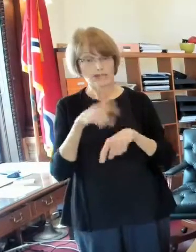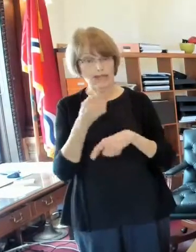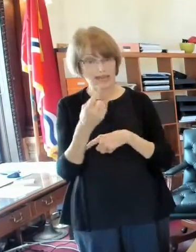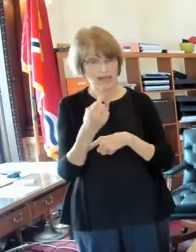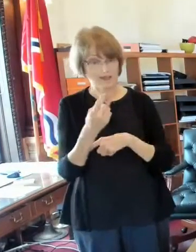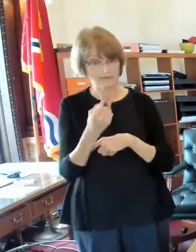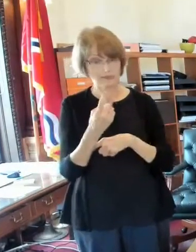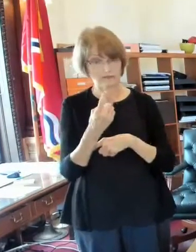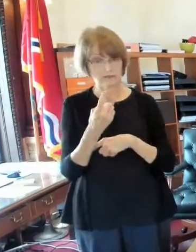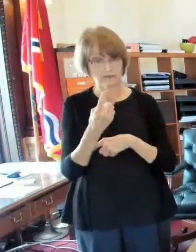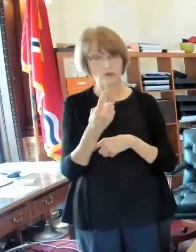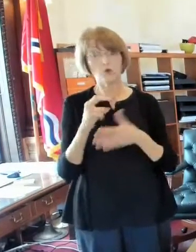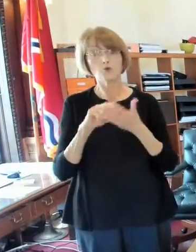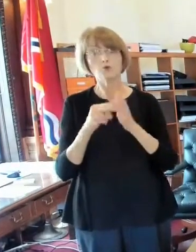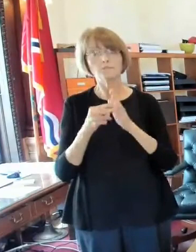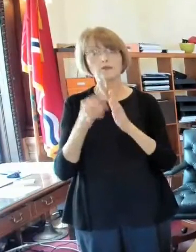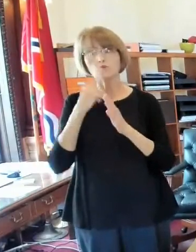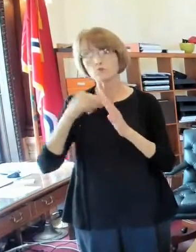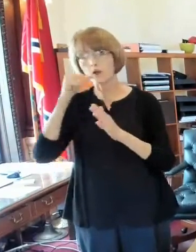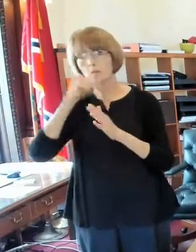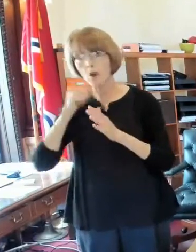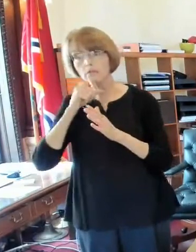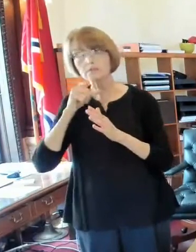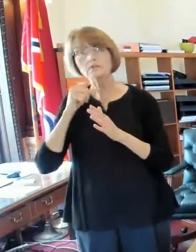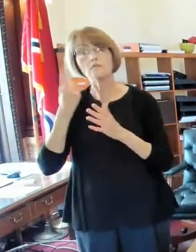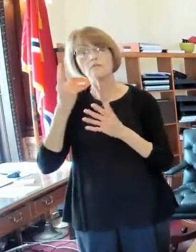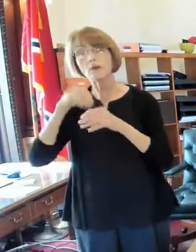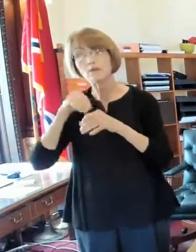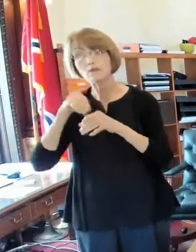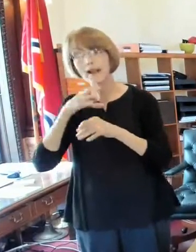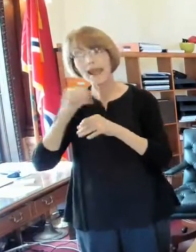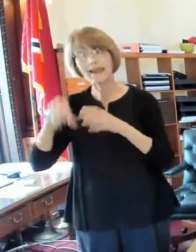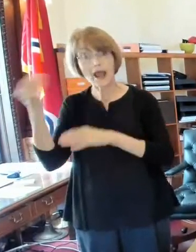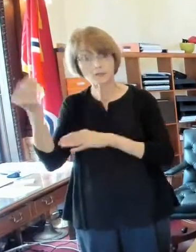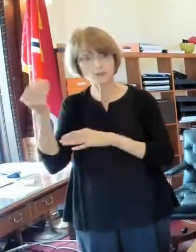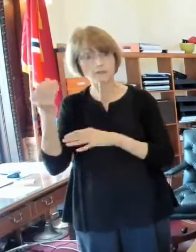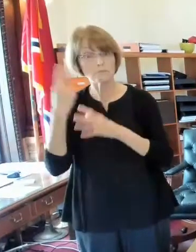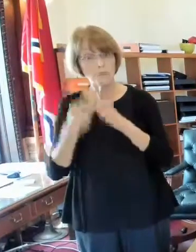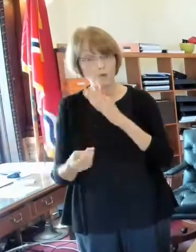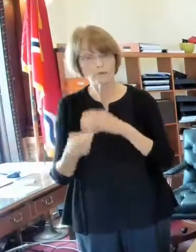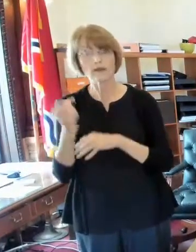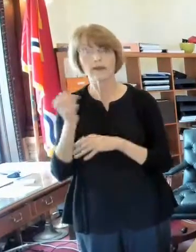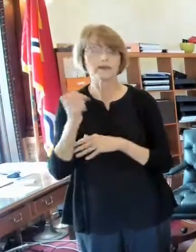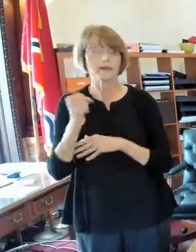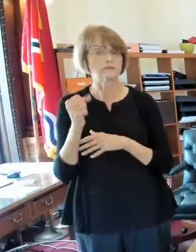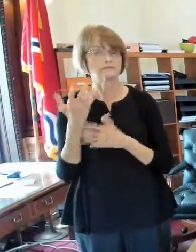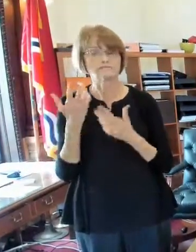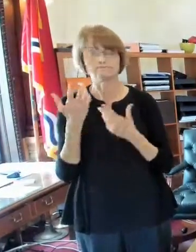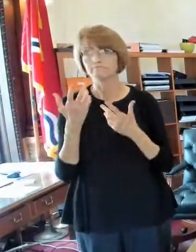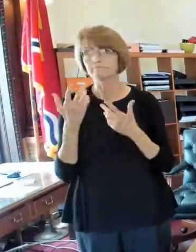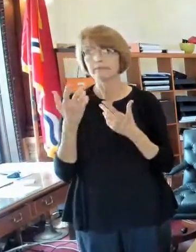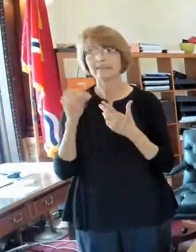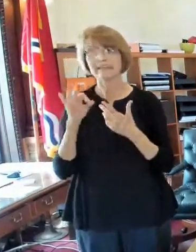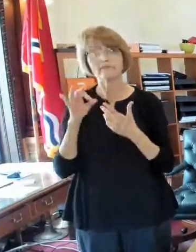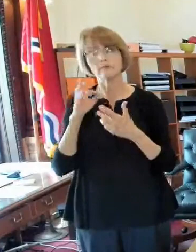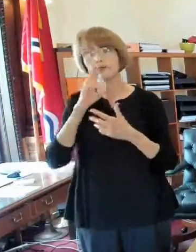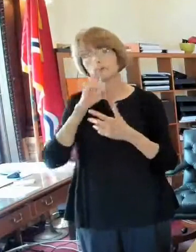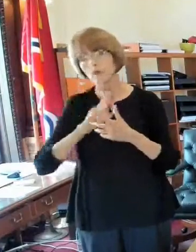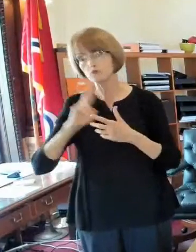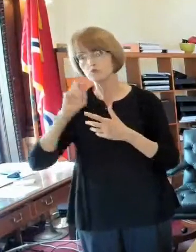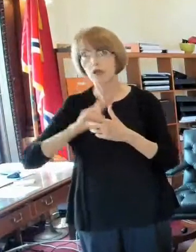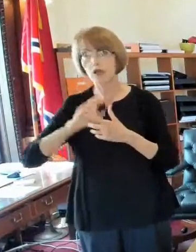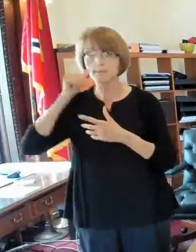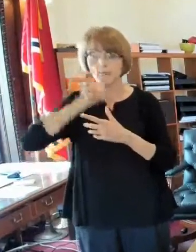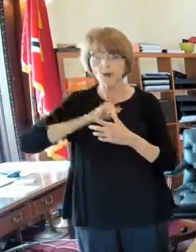that are indoors and outdoors? That's a question from Emily. Yes, it applies to anybody that serves or permits to